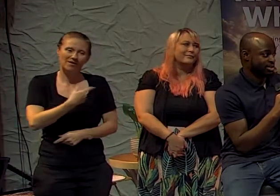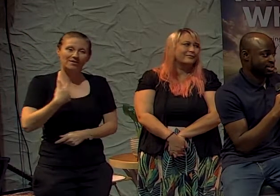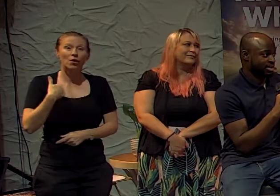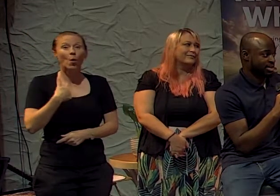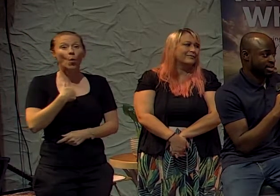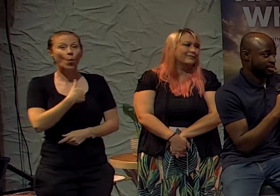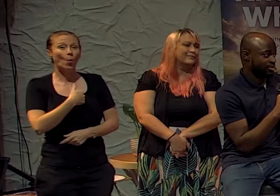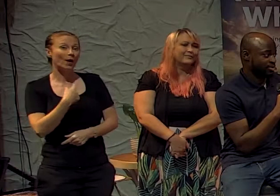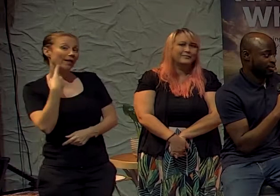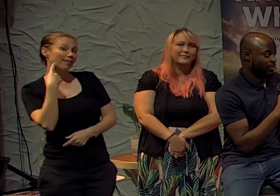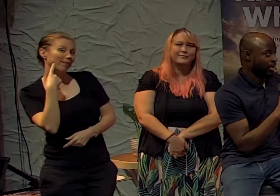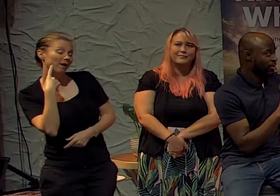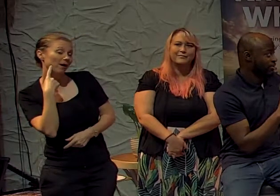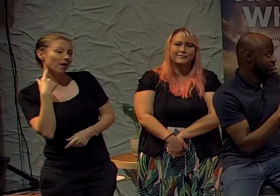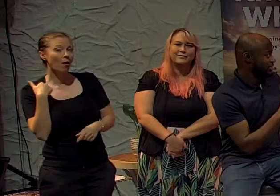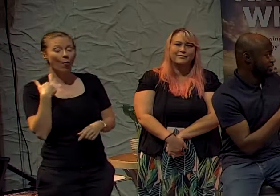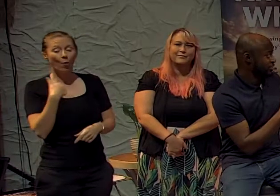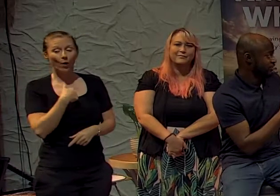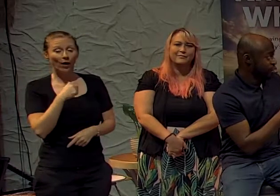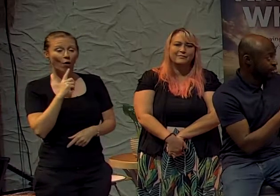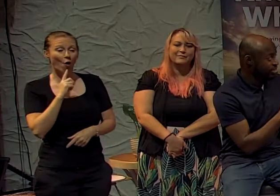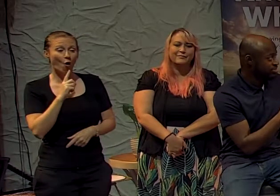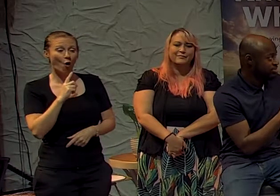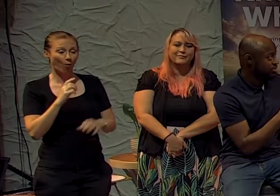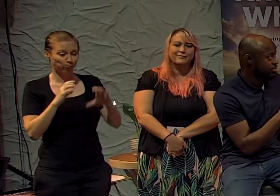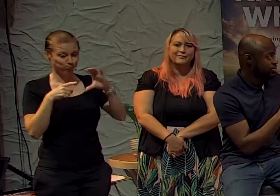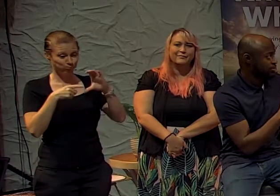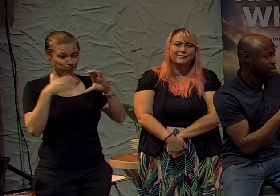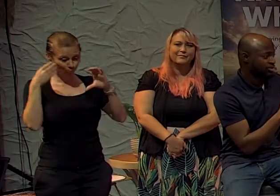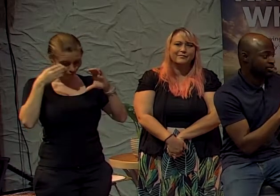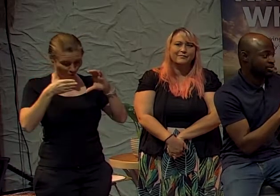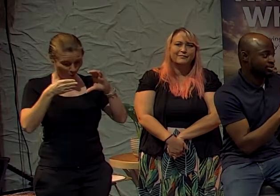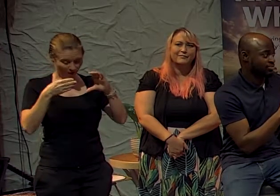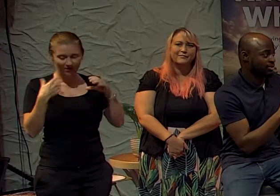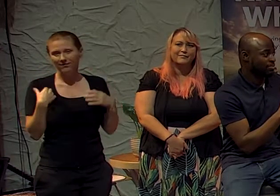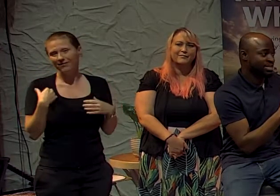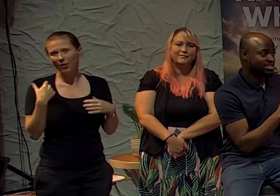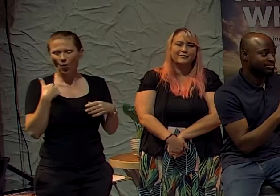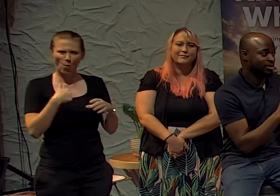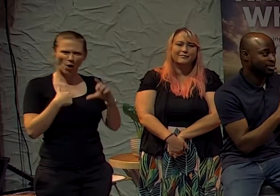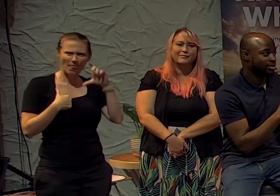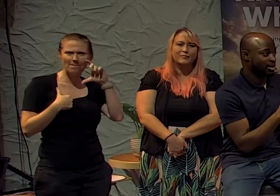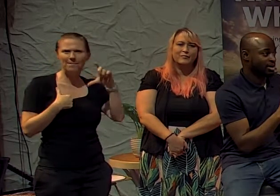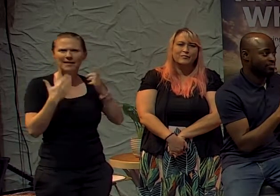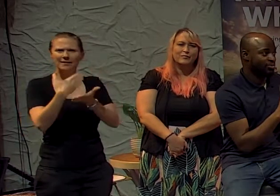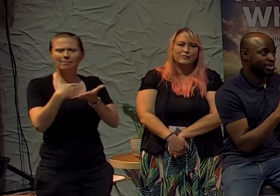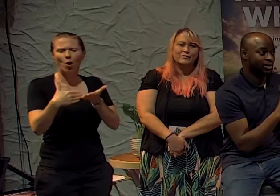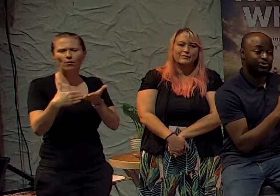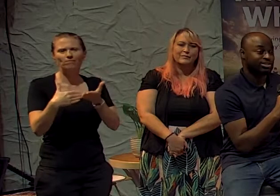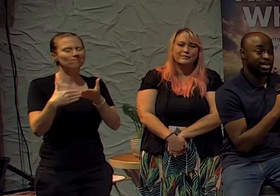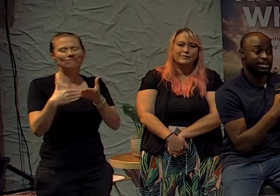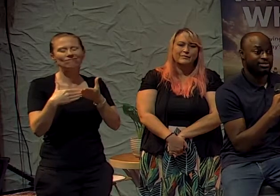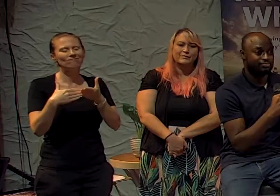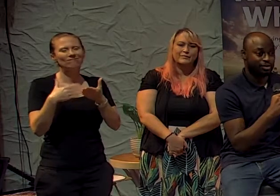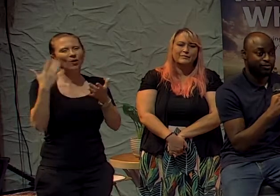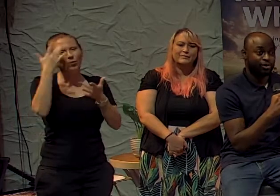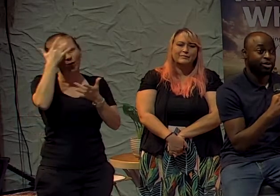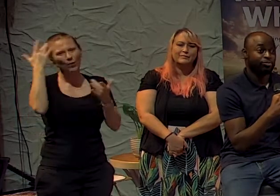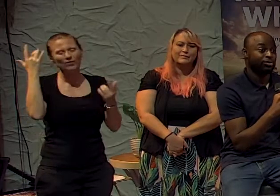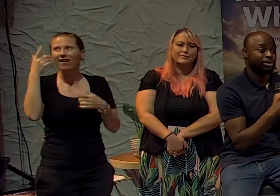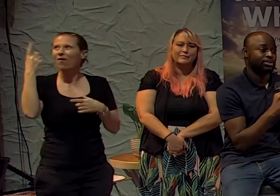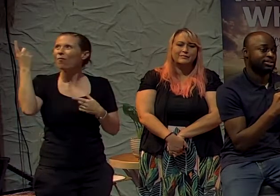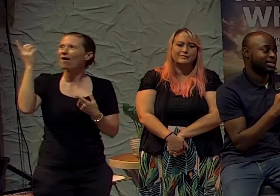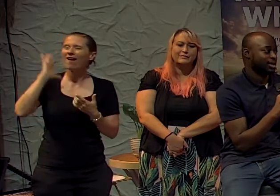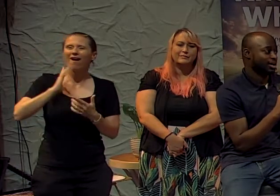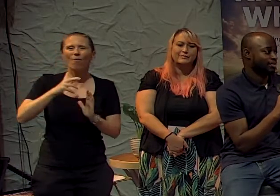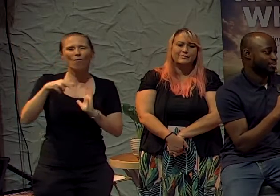to think that we are the focus, or we're the biggest part, then we lose sight of what